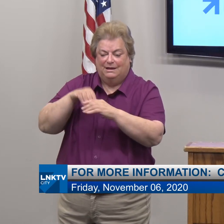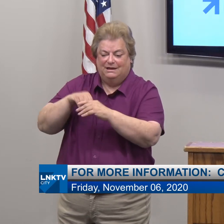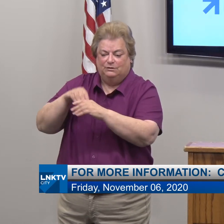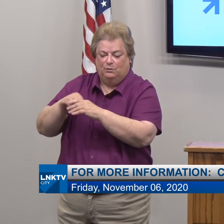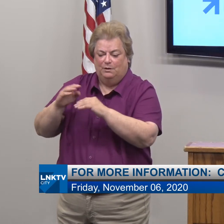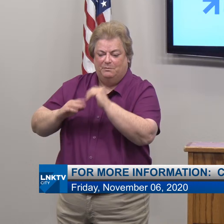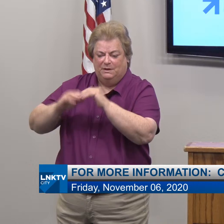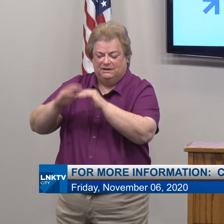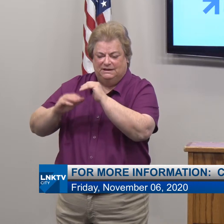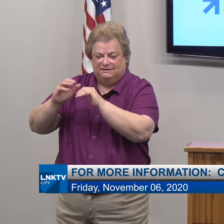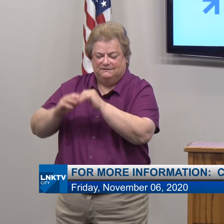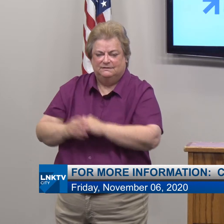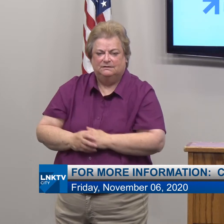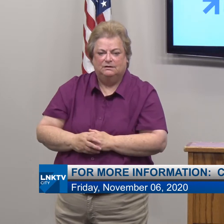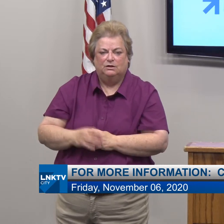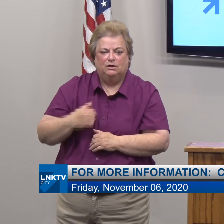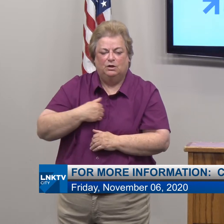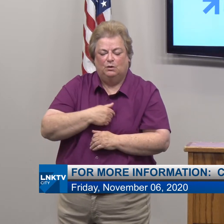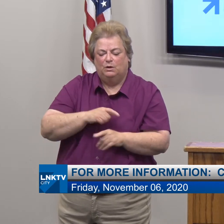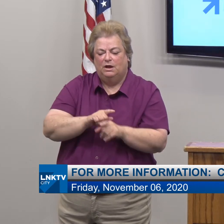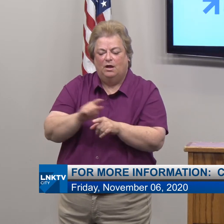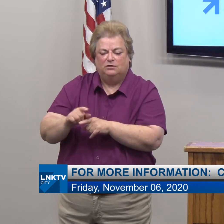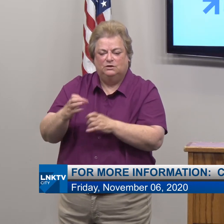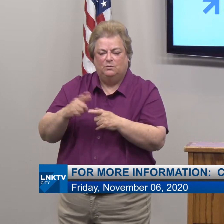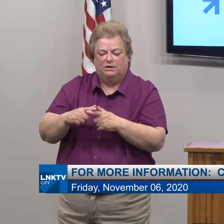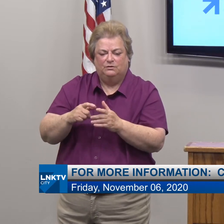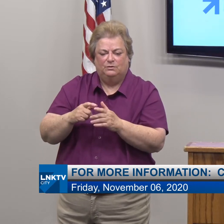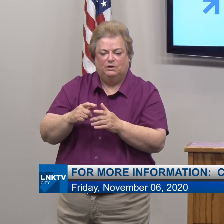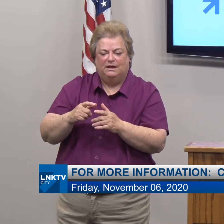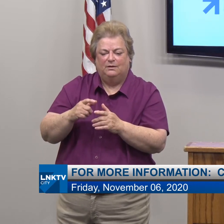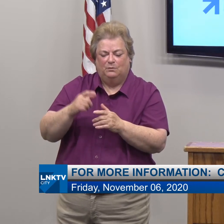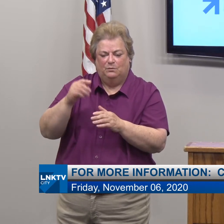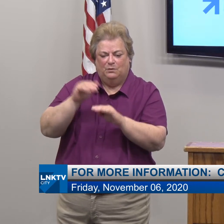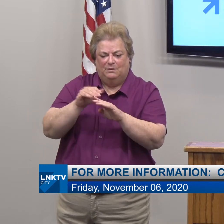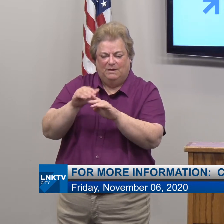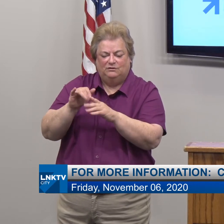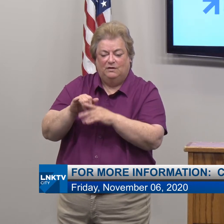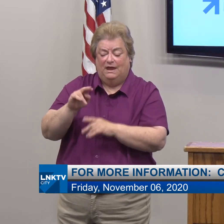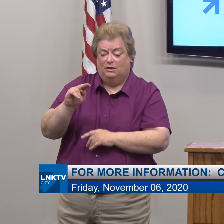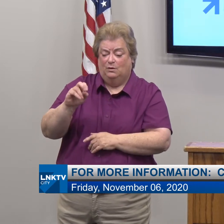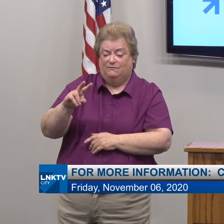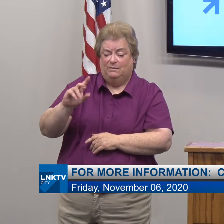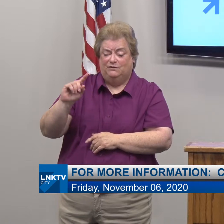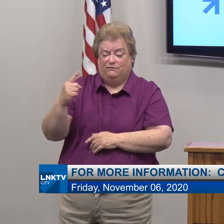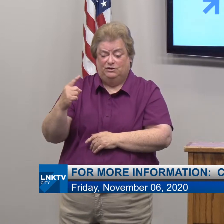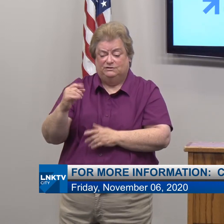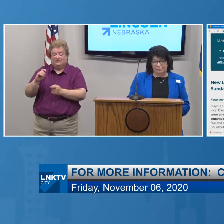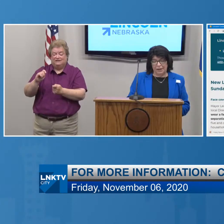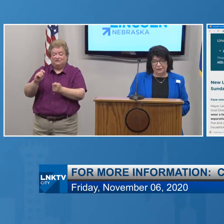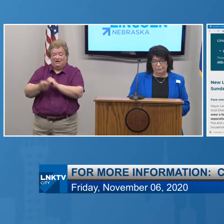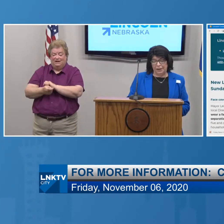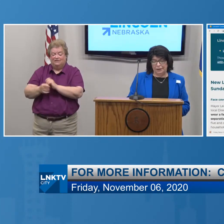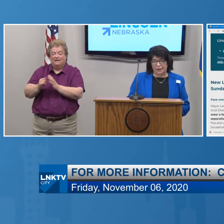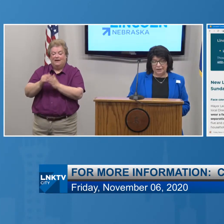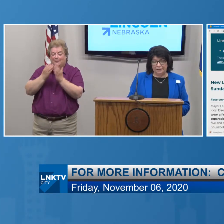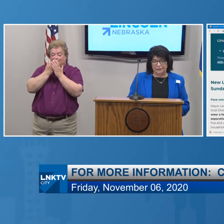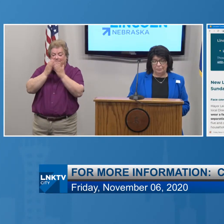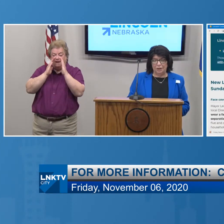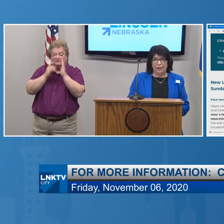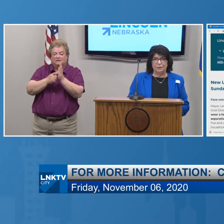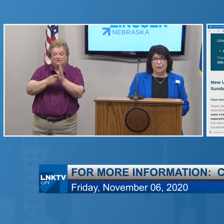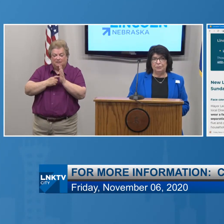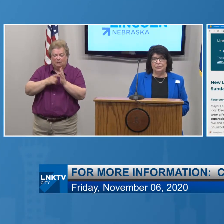residences. We also want to remind you of a change that went into effect on November 1st, and that is the mask mandate